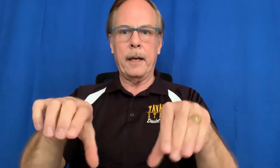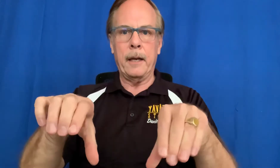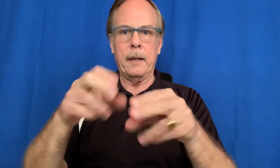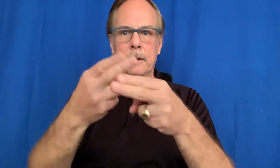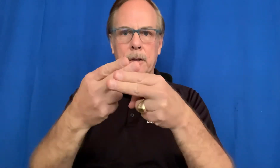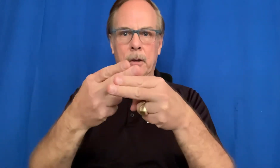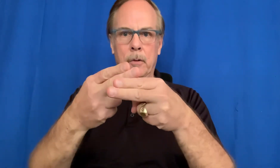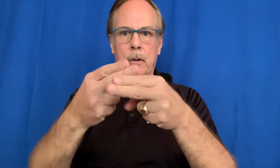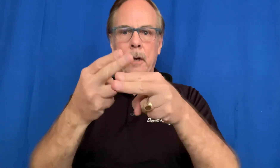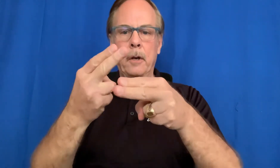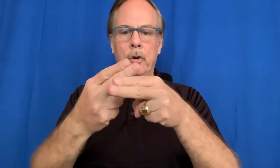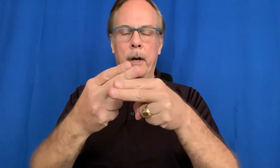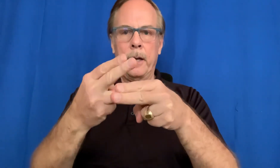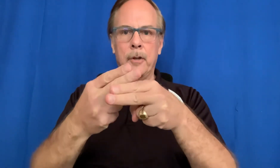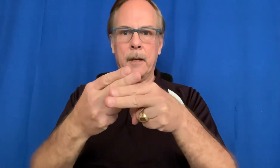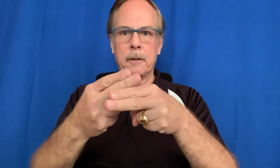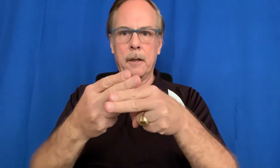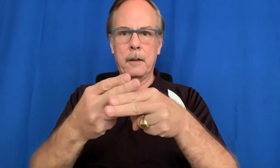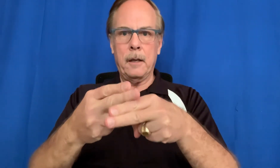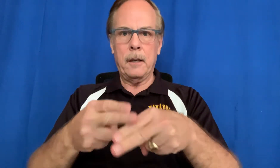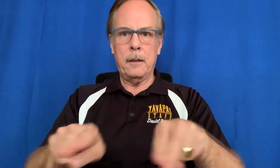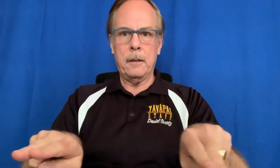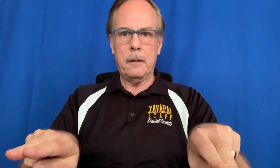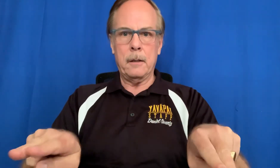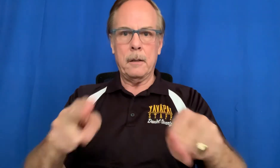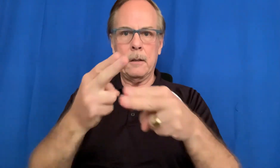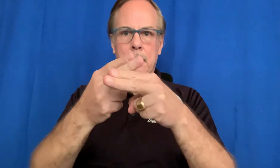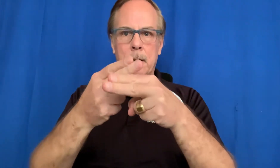egg. So your H hands like that.